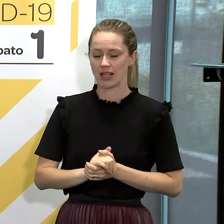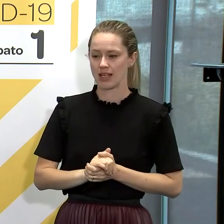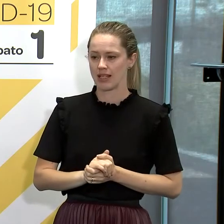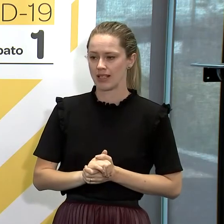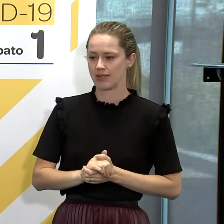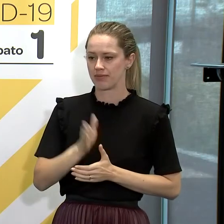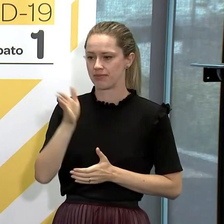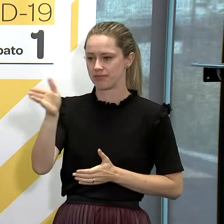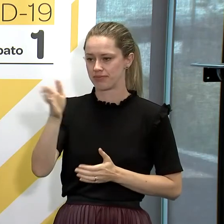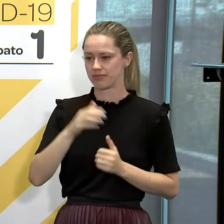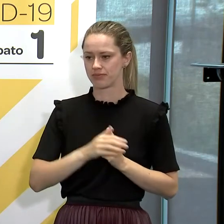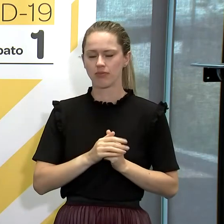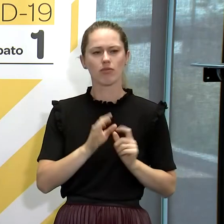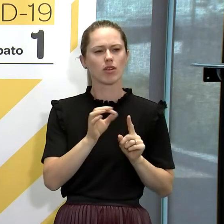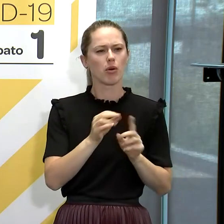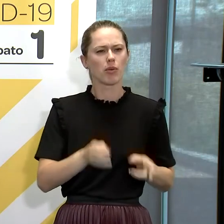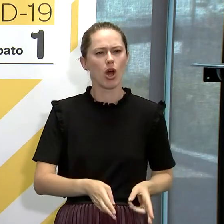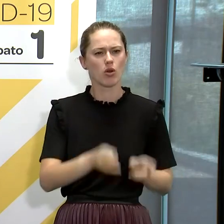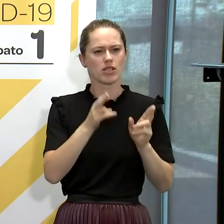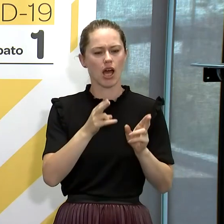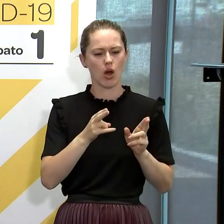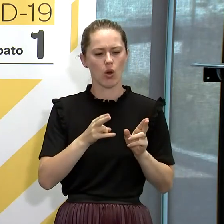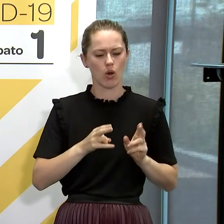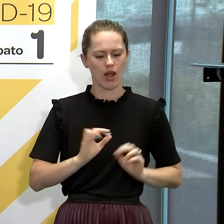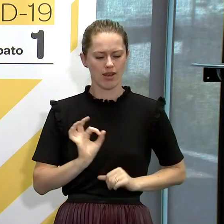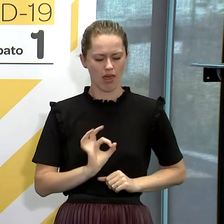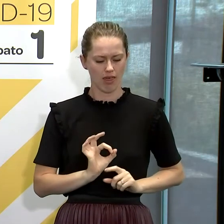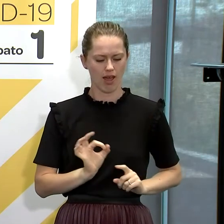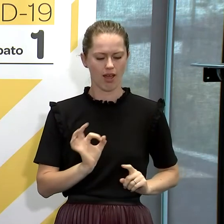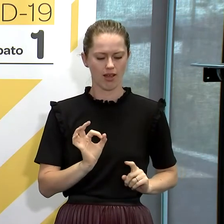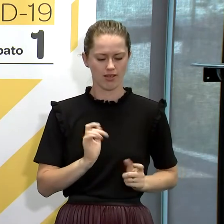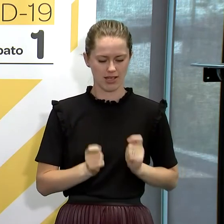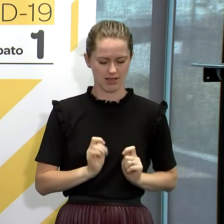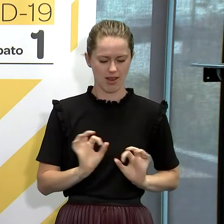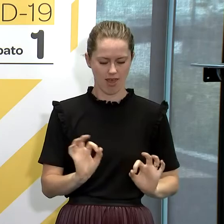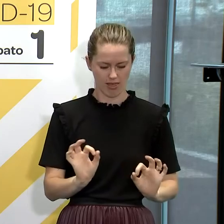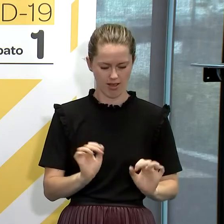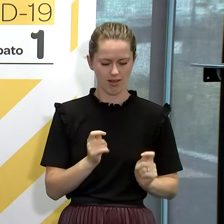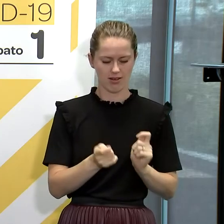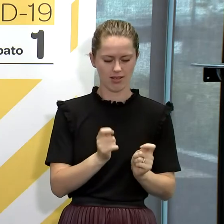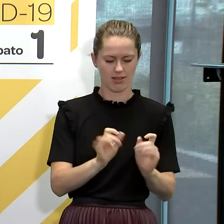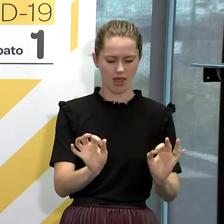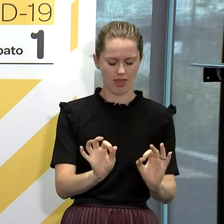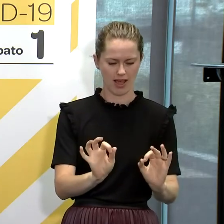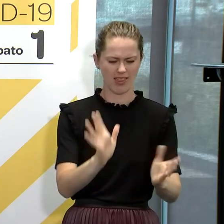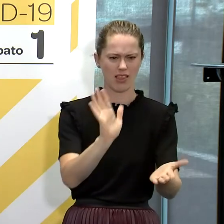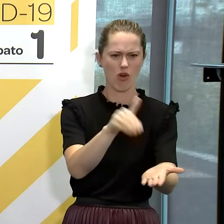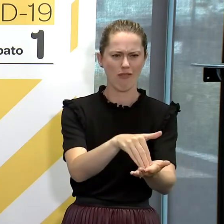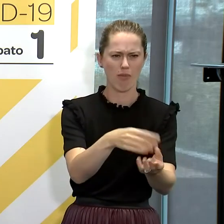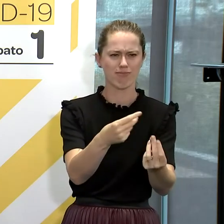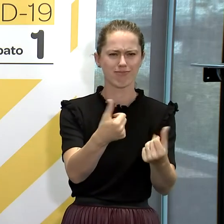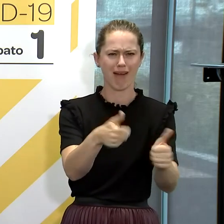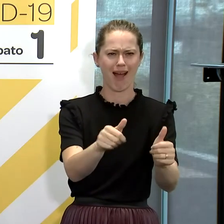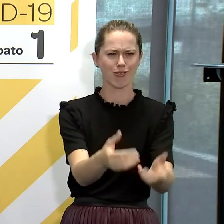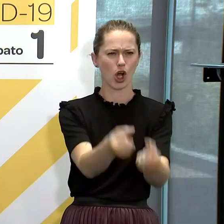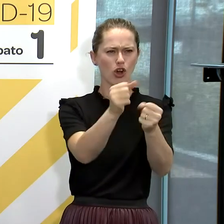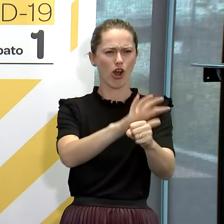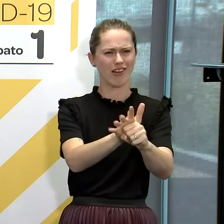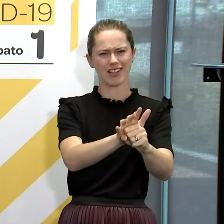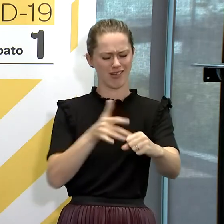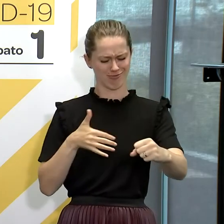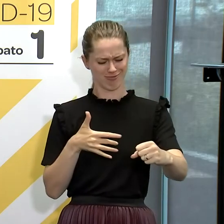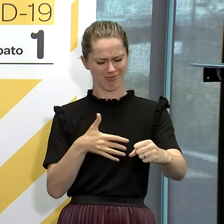questions. With quite a lot of these Pullman cases, you're getting negative tests in a row, and then they go home and suddenly they get a positive test. Why is